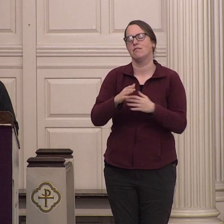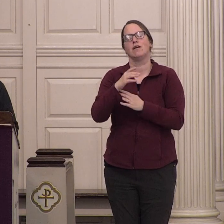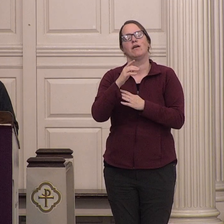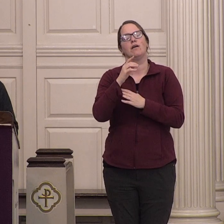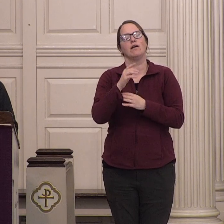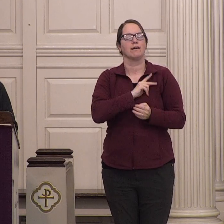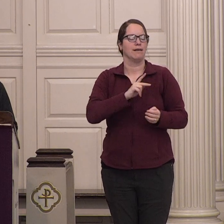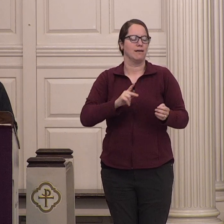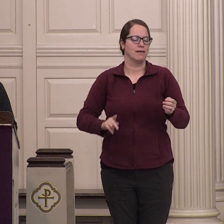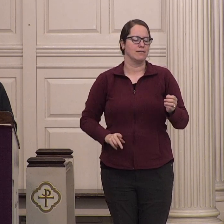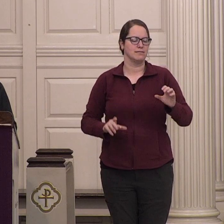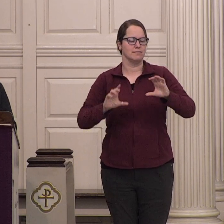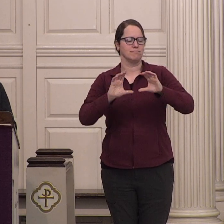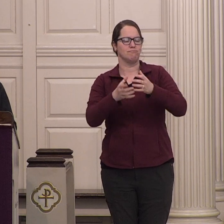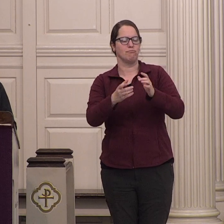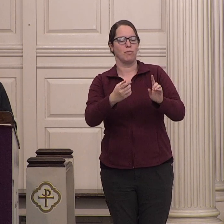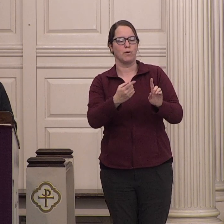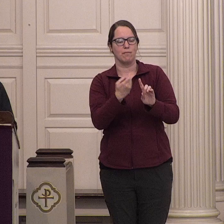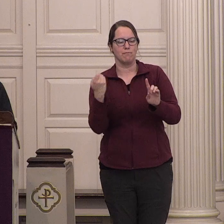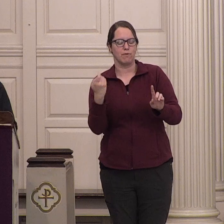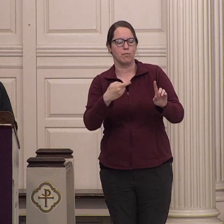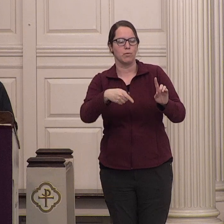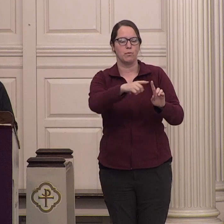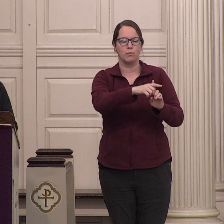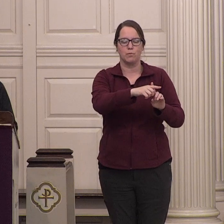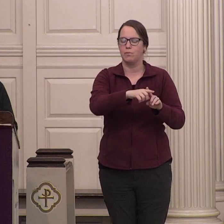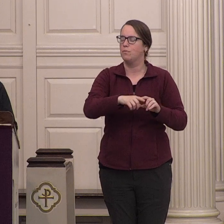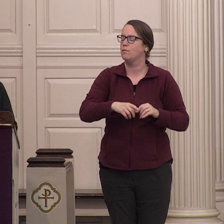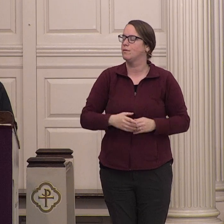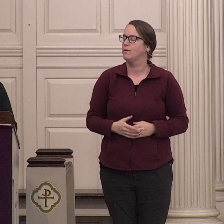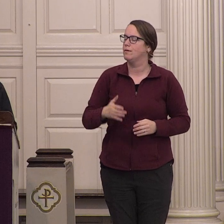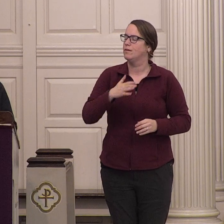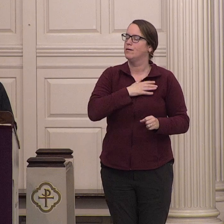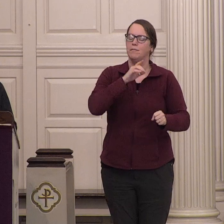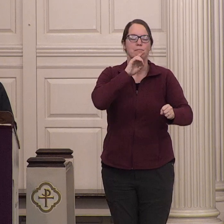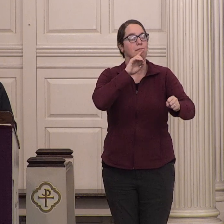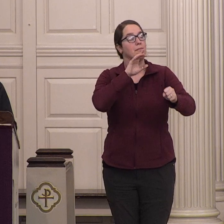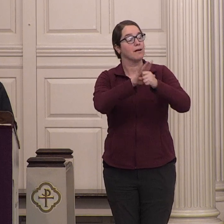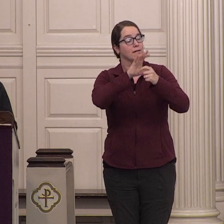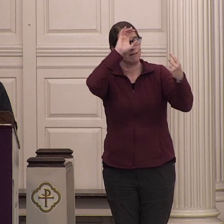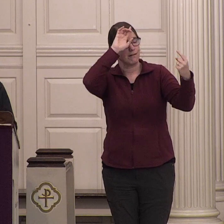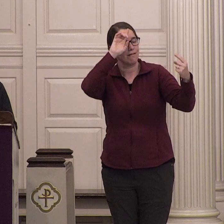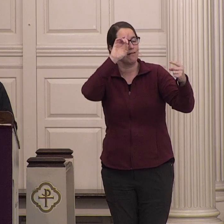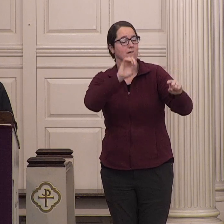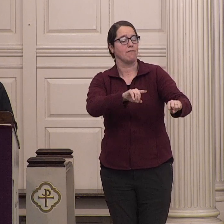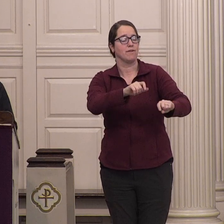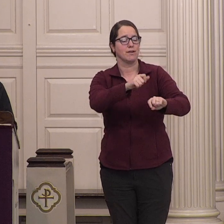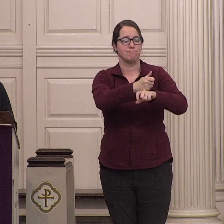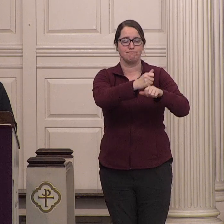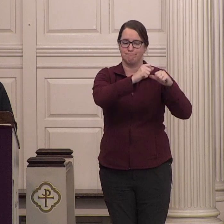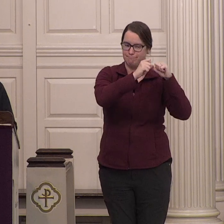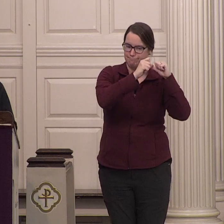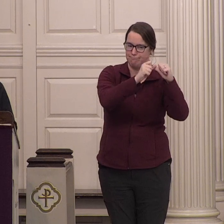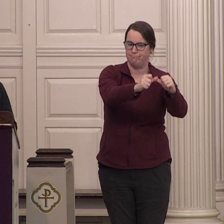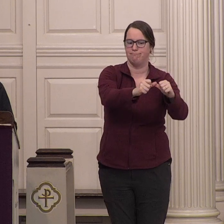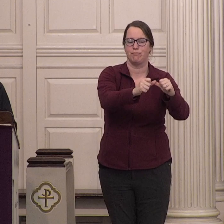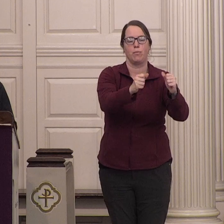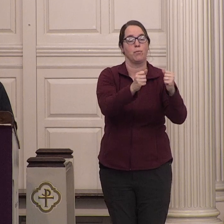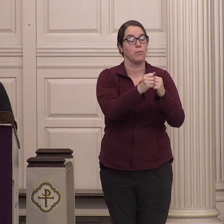stem from you. I will maintain my covenant with you and your descendants after you throughout